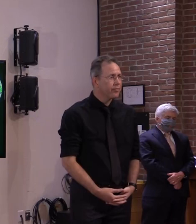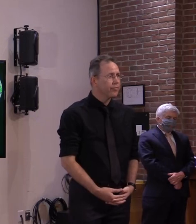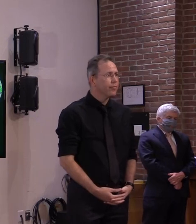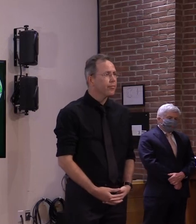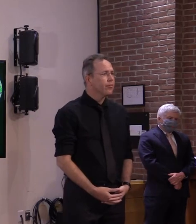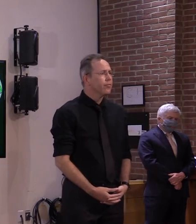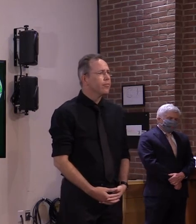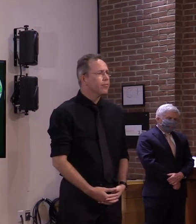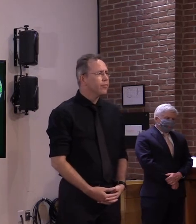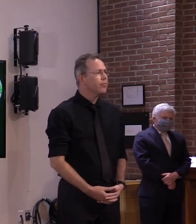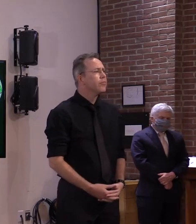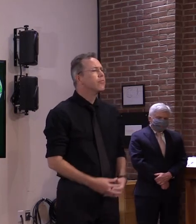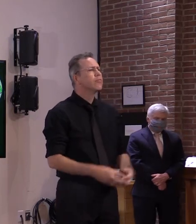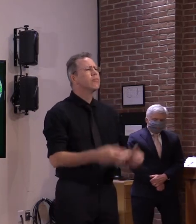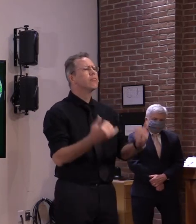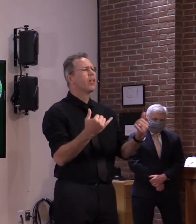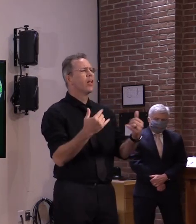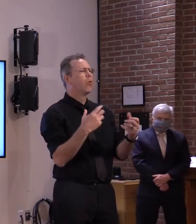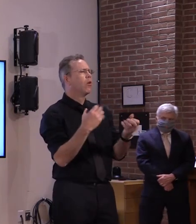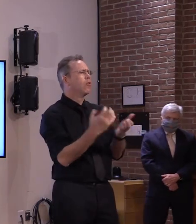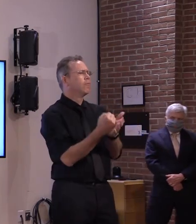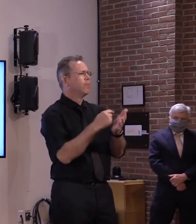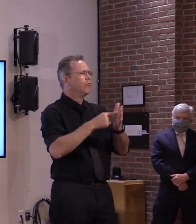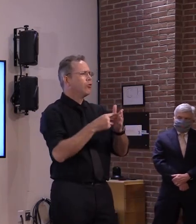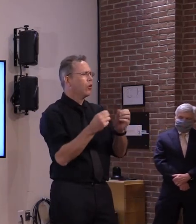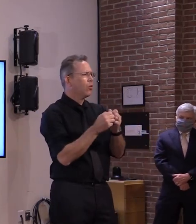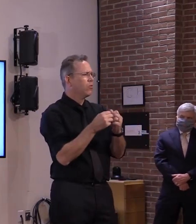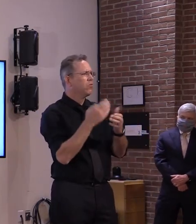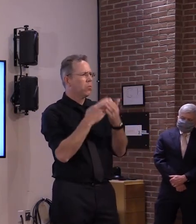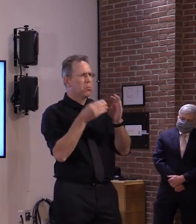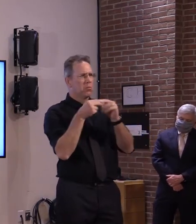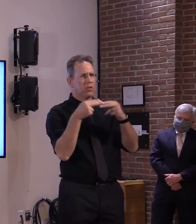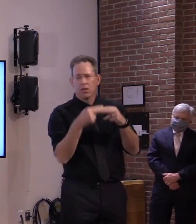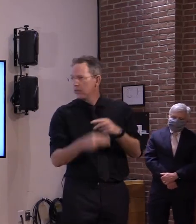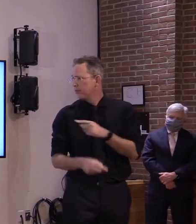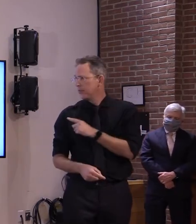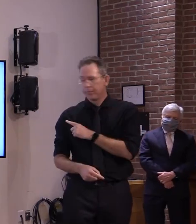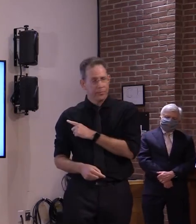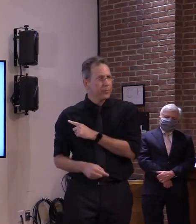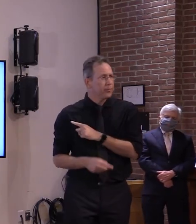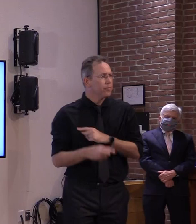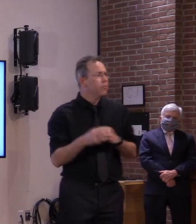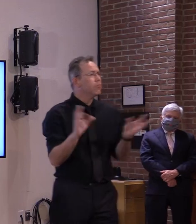I'd like to just start out by presenting some of our data slides to you this morning,